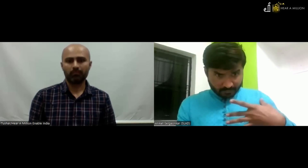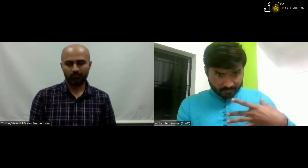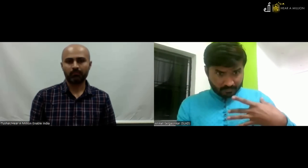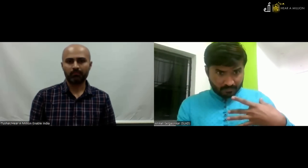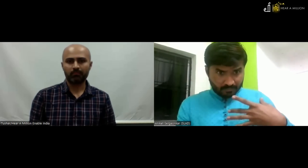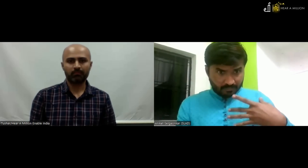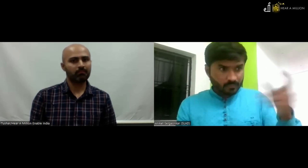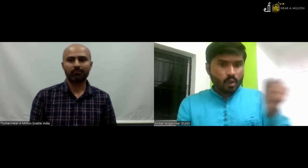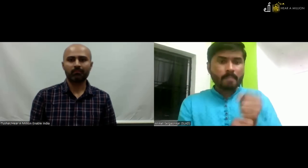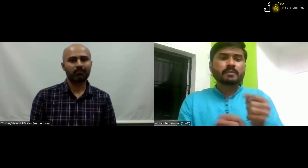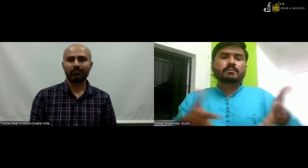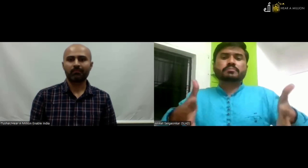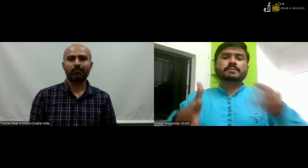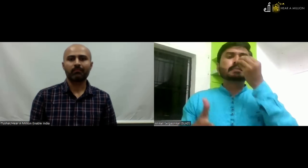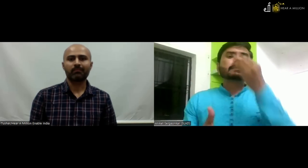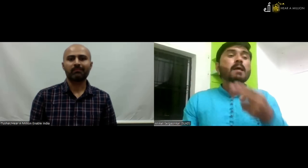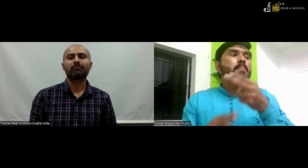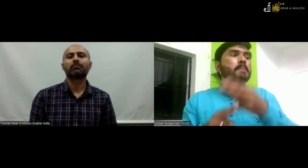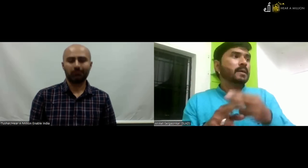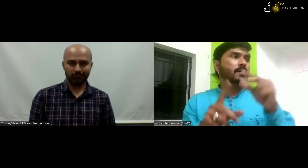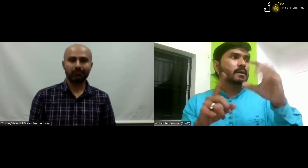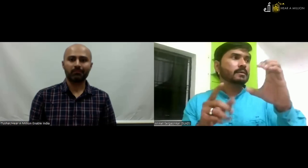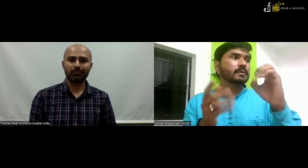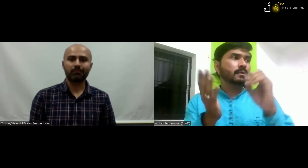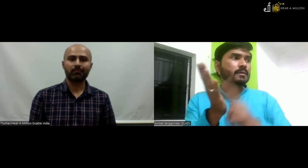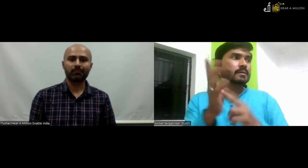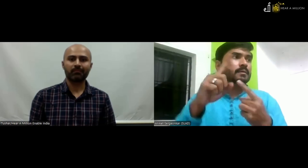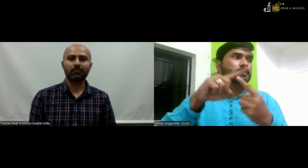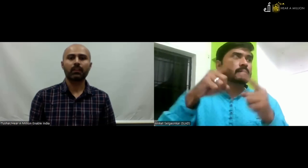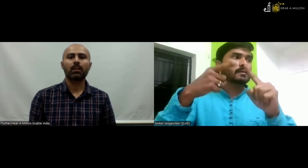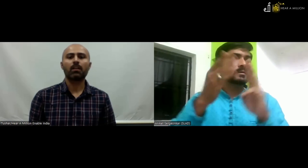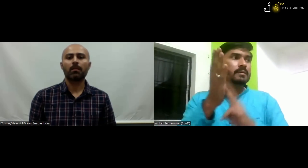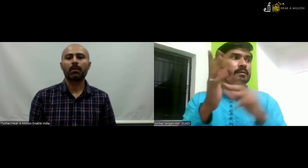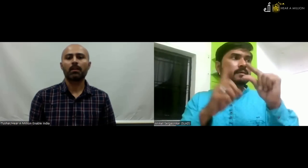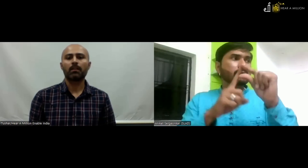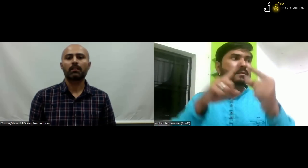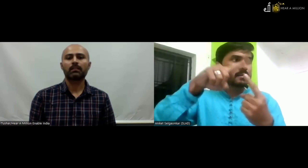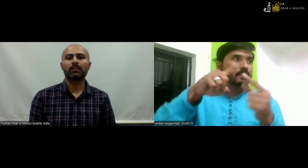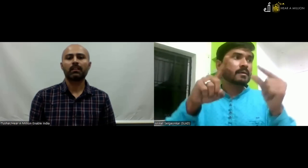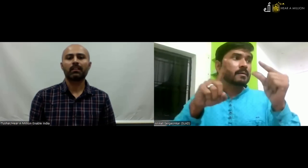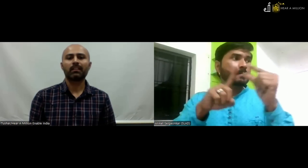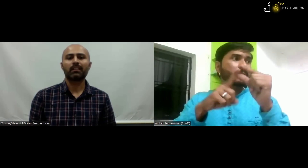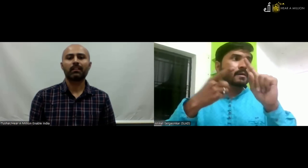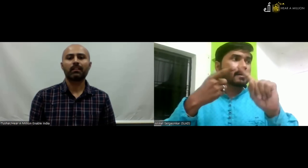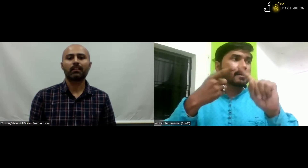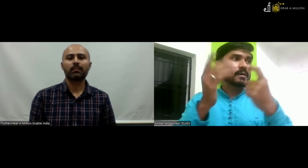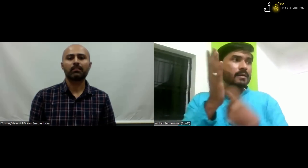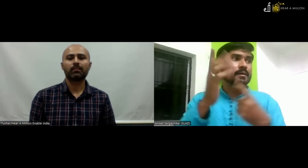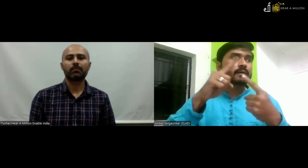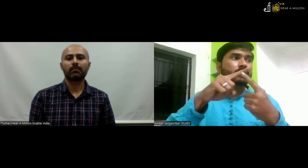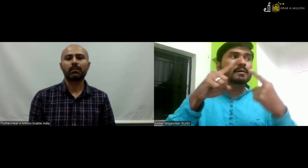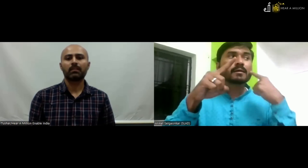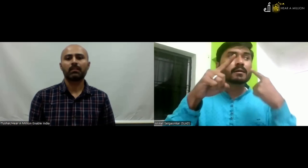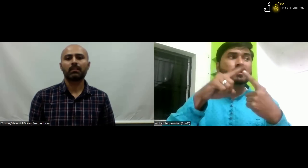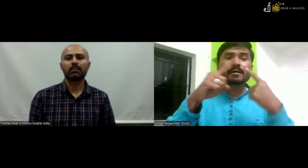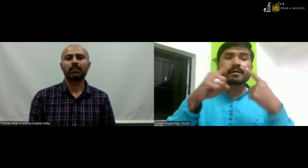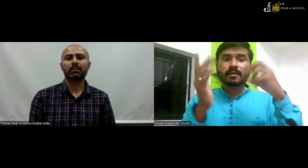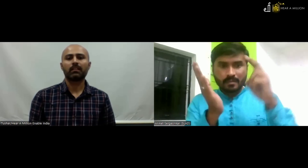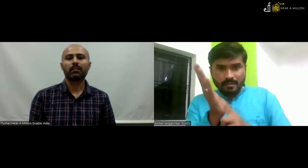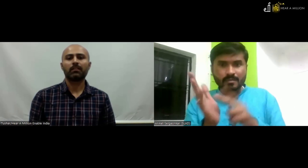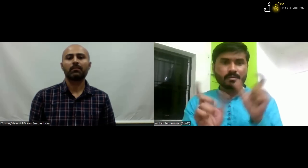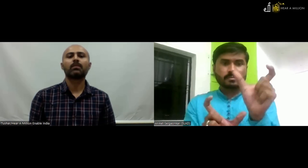they can say that if the other court is agreeing to the fact, So there is a word